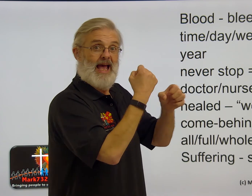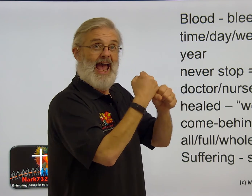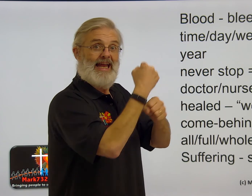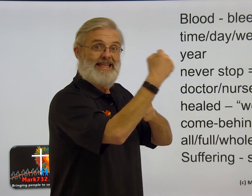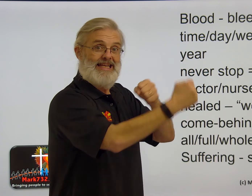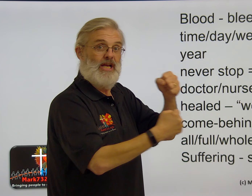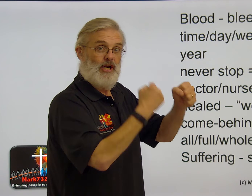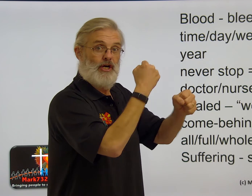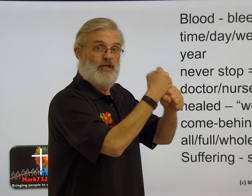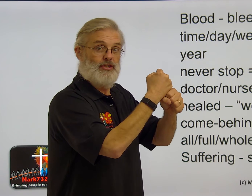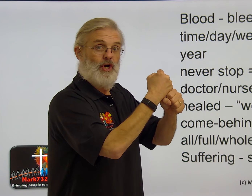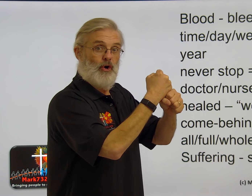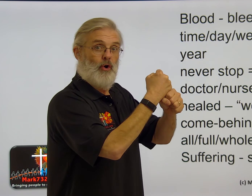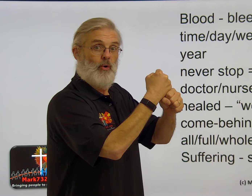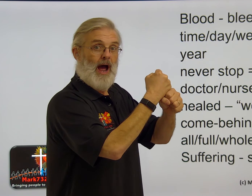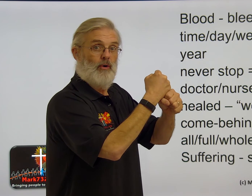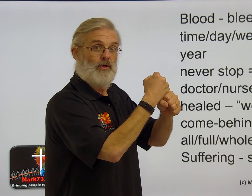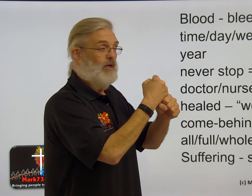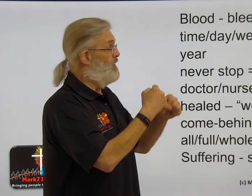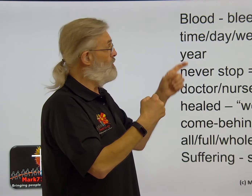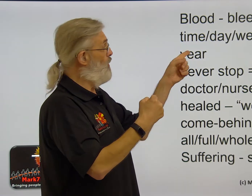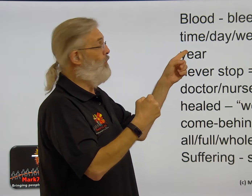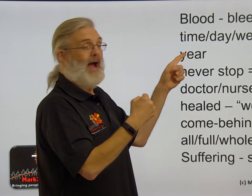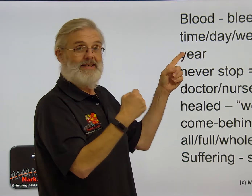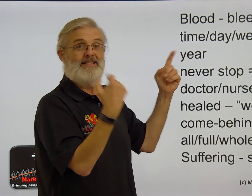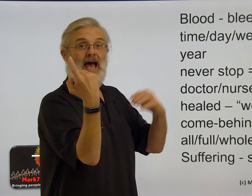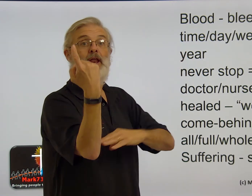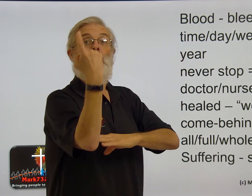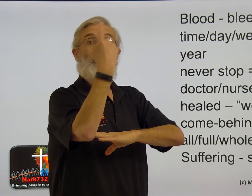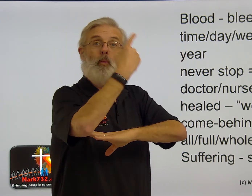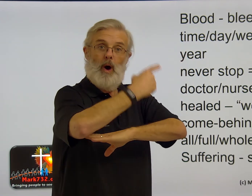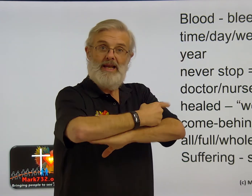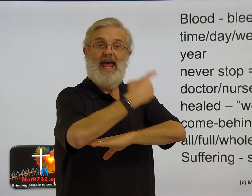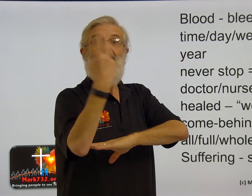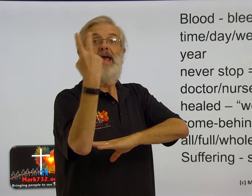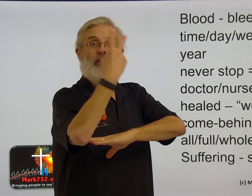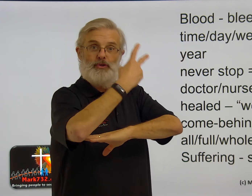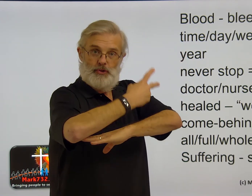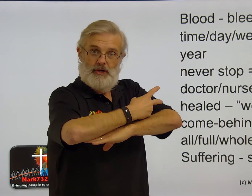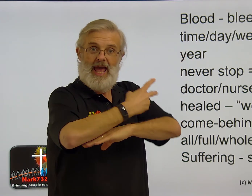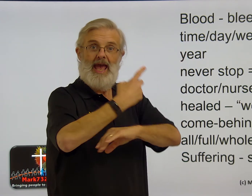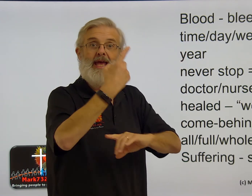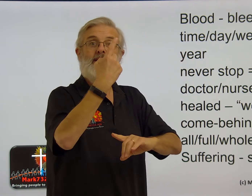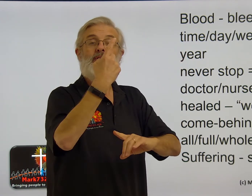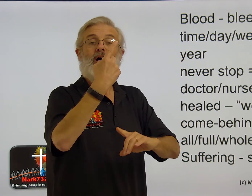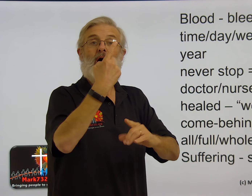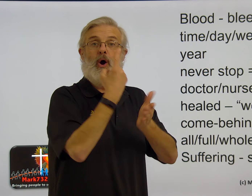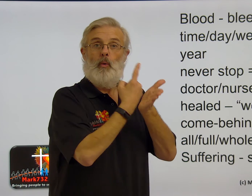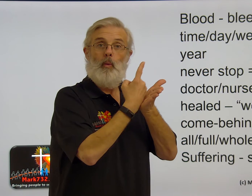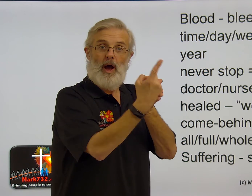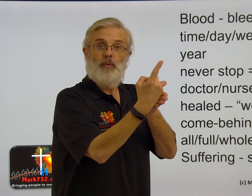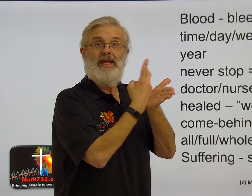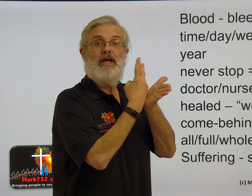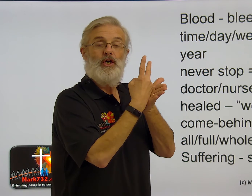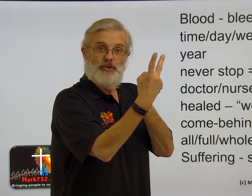And years go around. So practice that. 1 day, 2 days, 1 week, 2